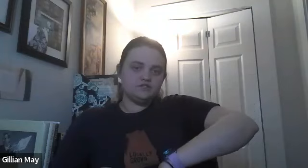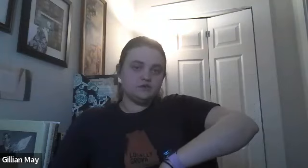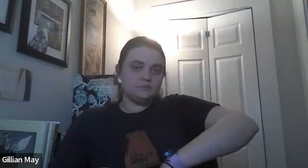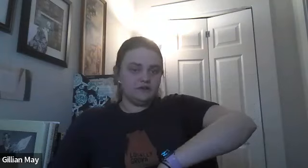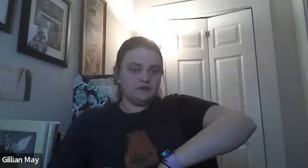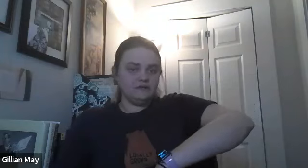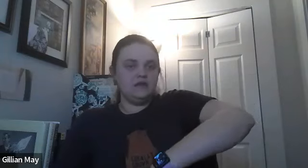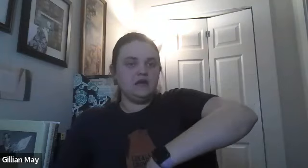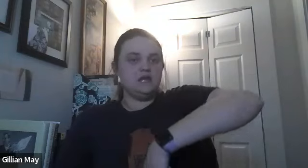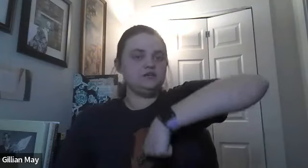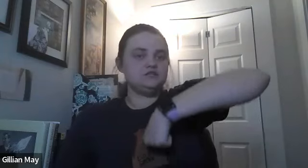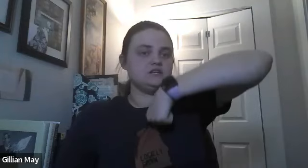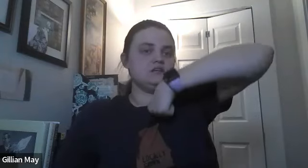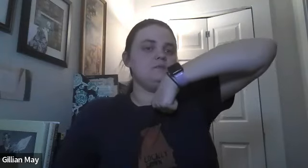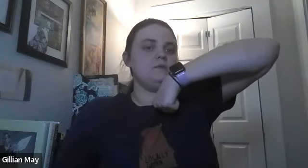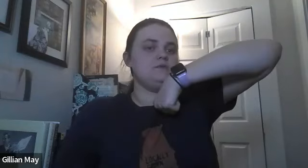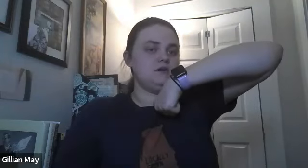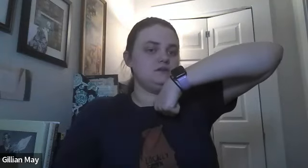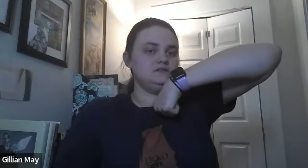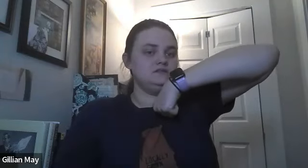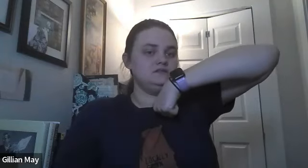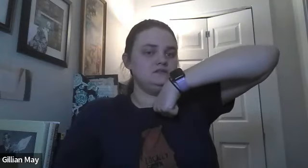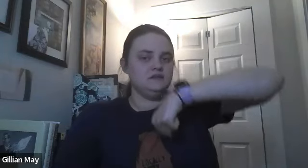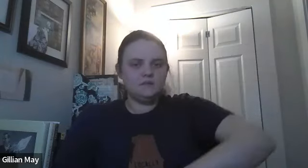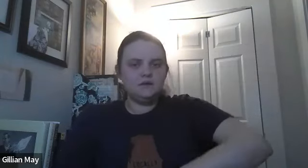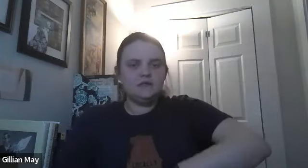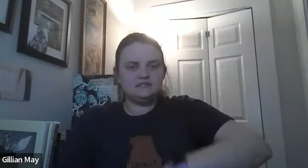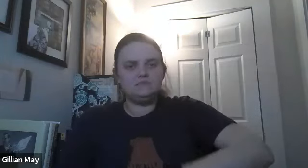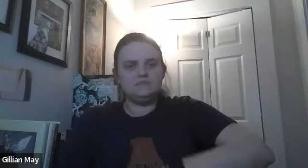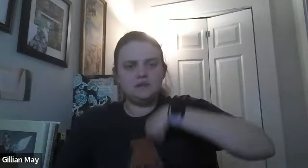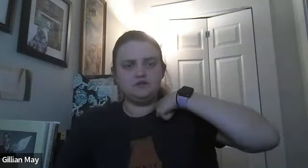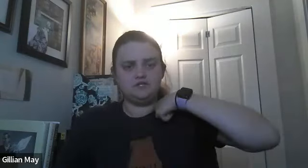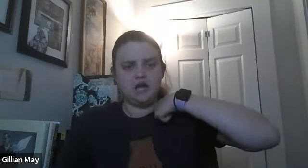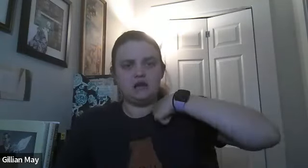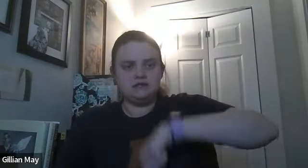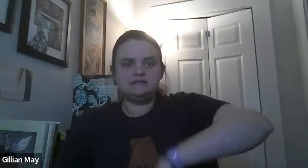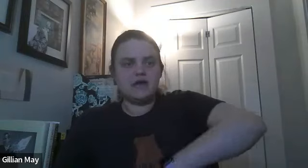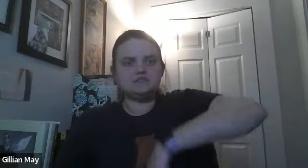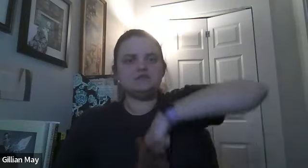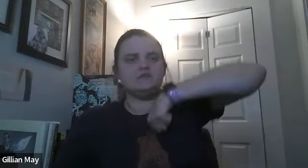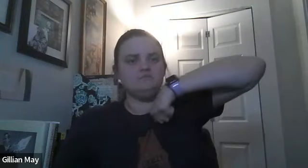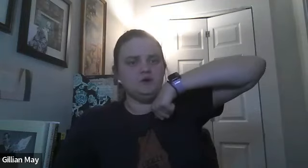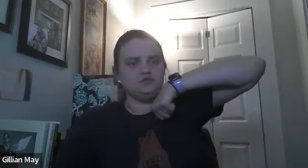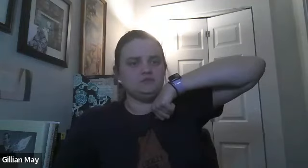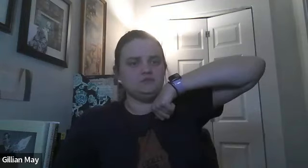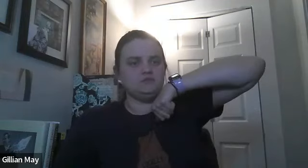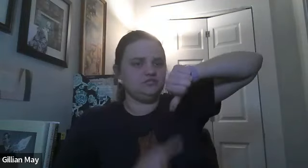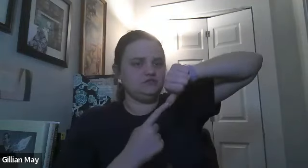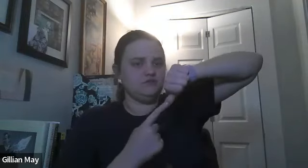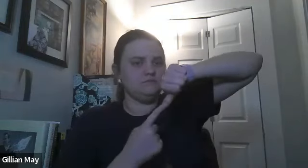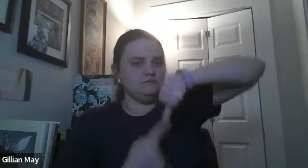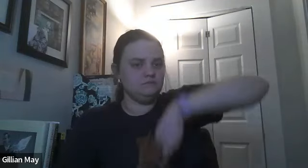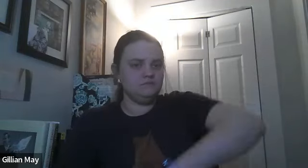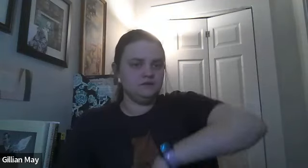to your belly button, and you're just going to come up across. Think about, like, zipping up your jacket. It's that sort of motion with just your thumb.